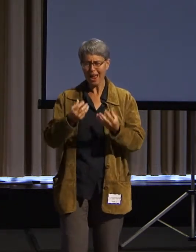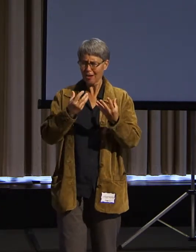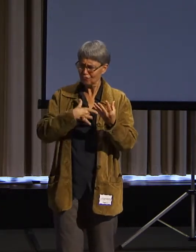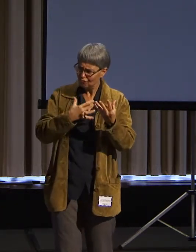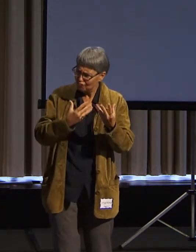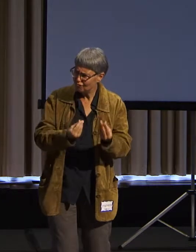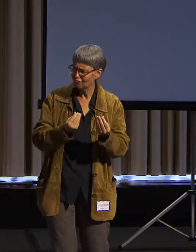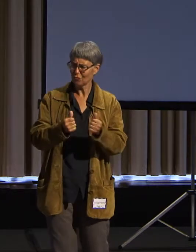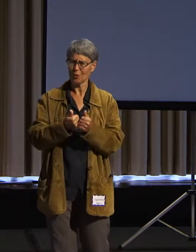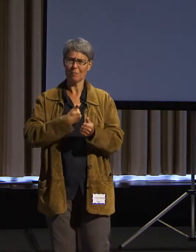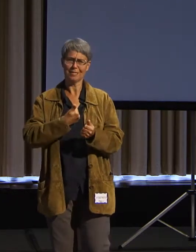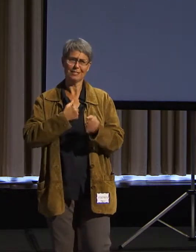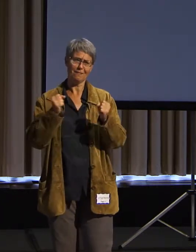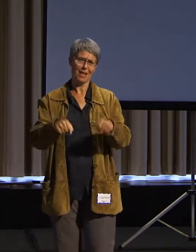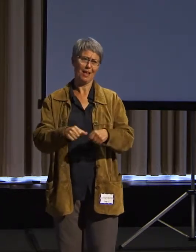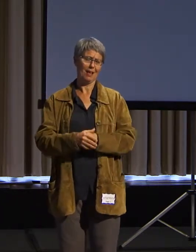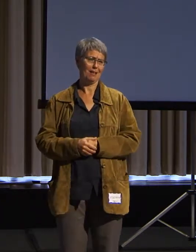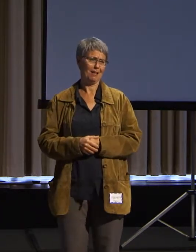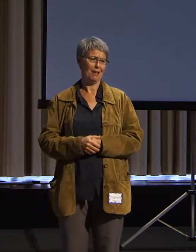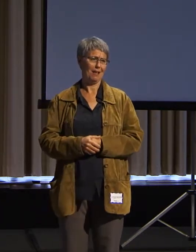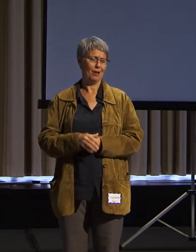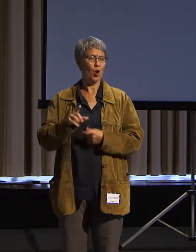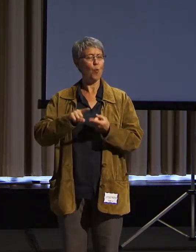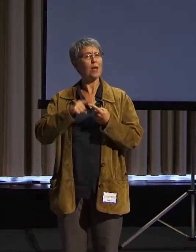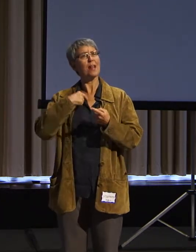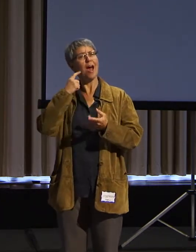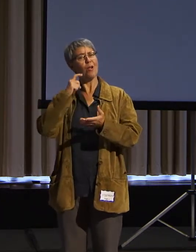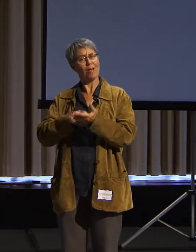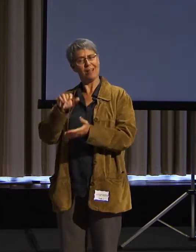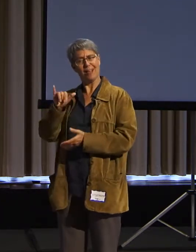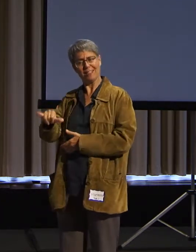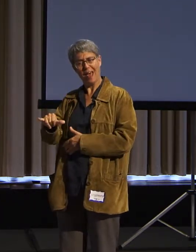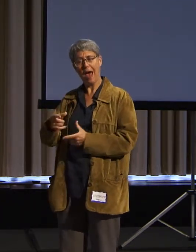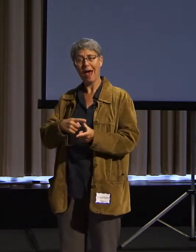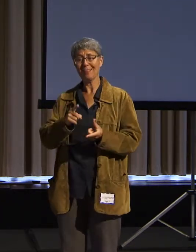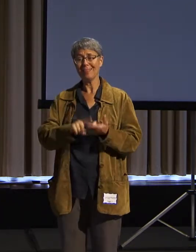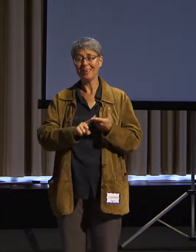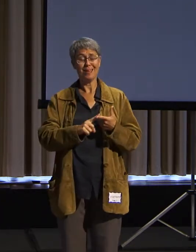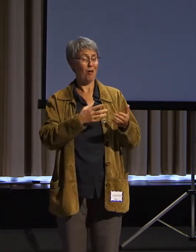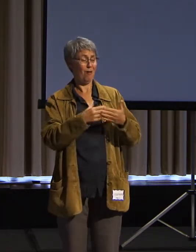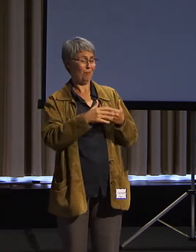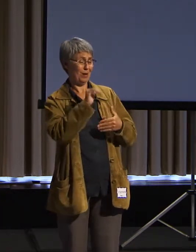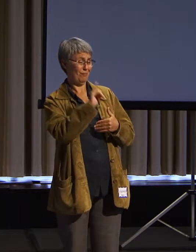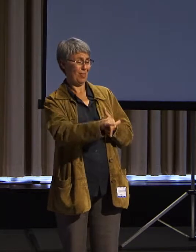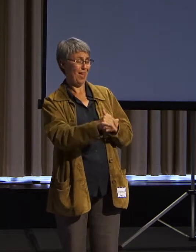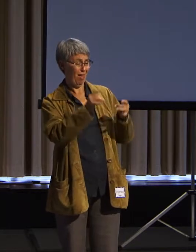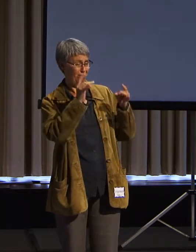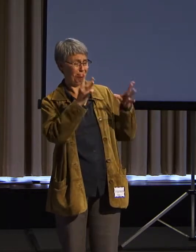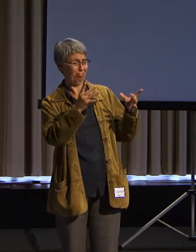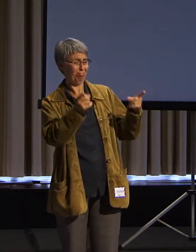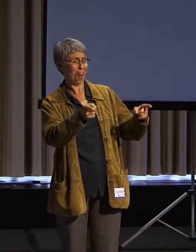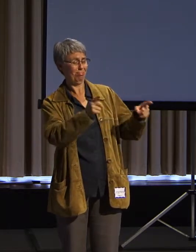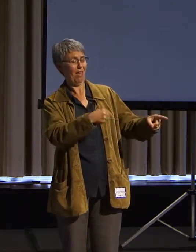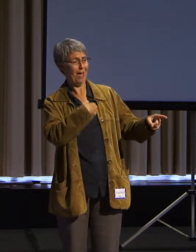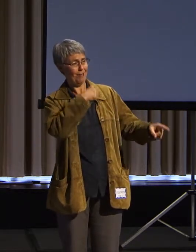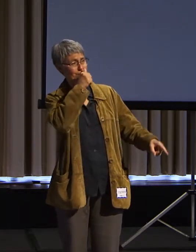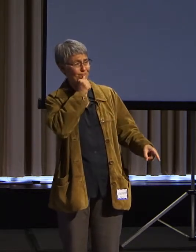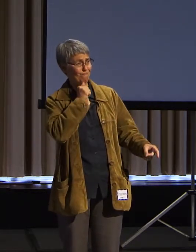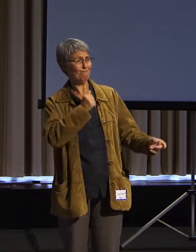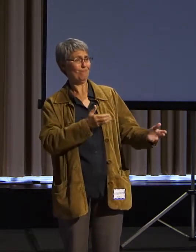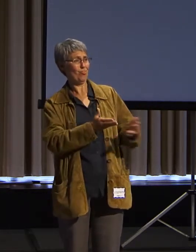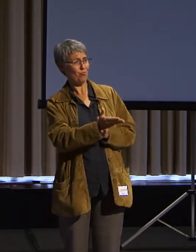make surrendering to whatever is happening a little more bearable. When I'm gentle with myself, my mind remembers that I have